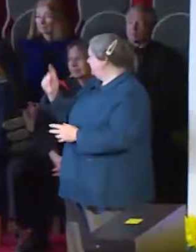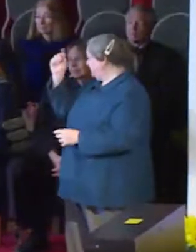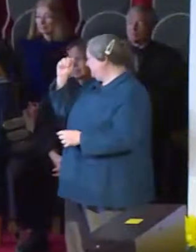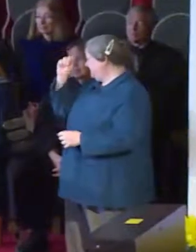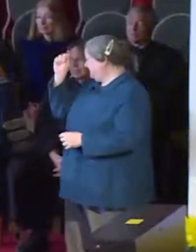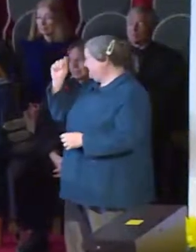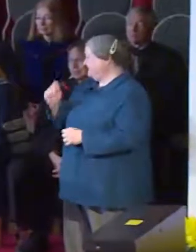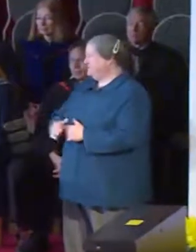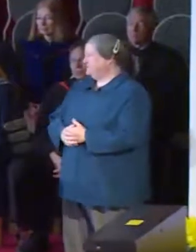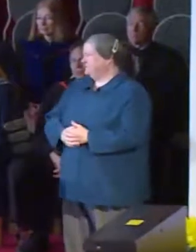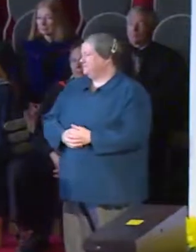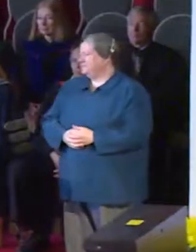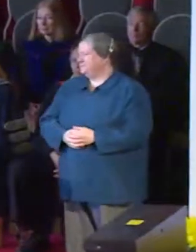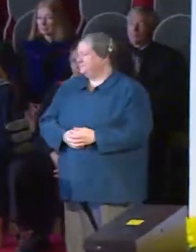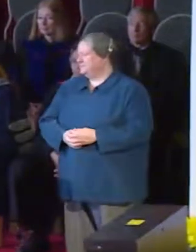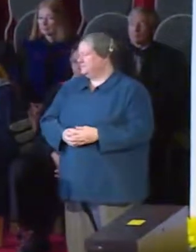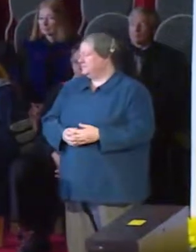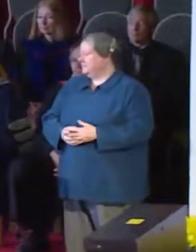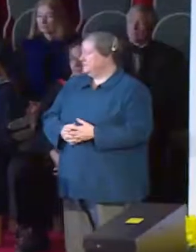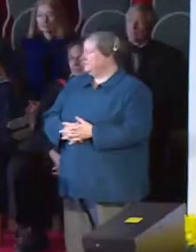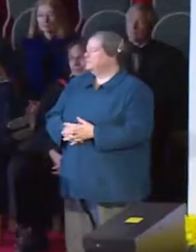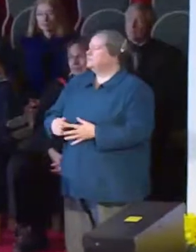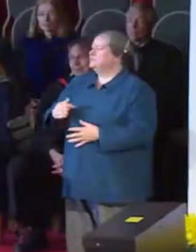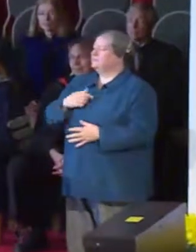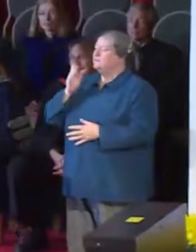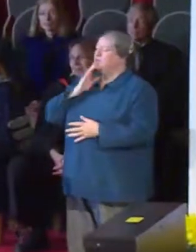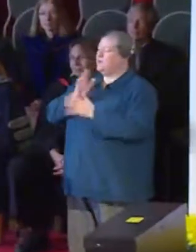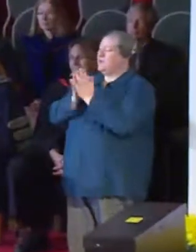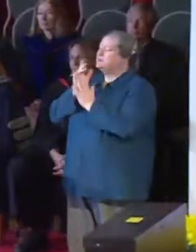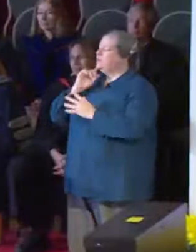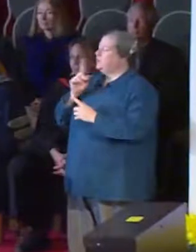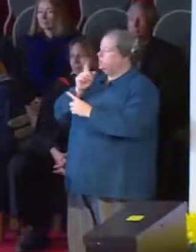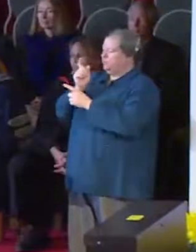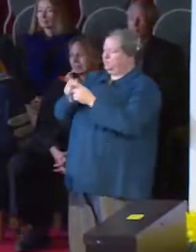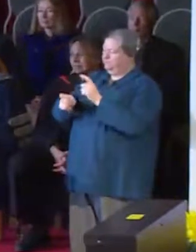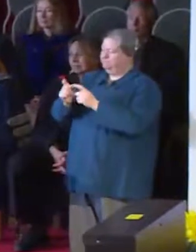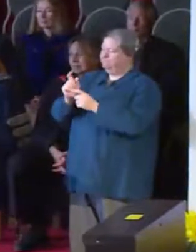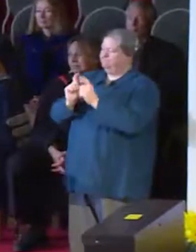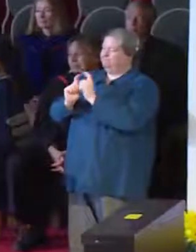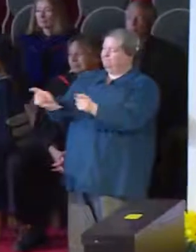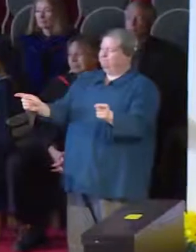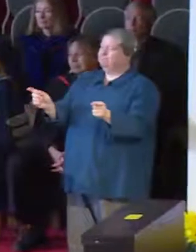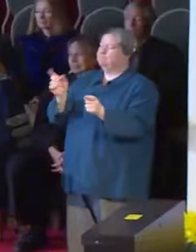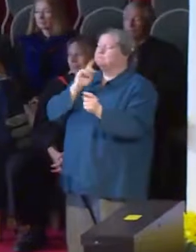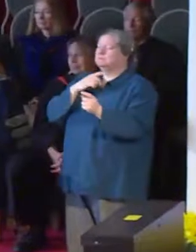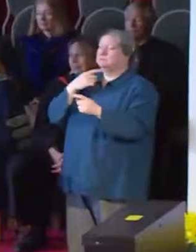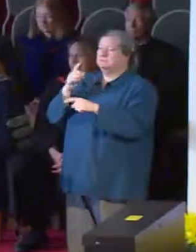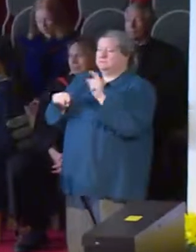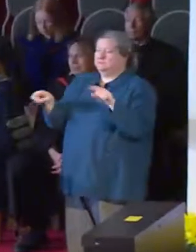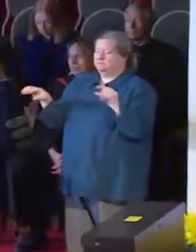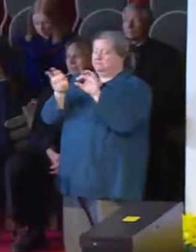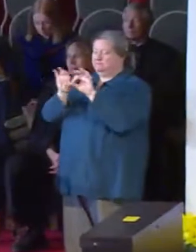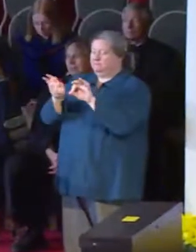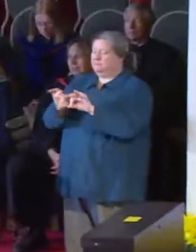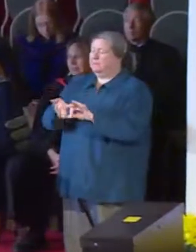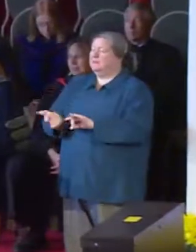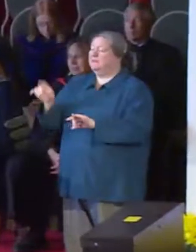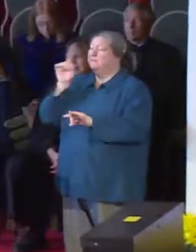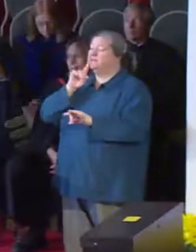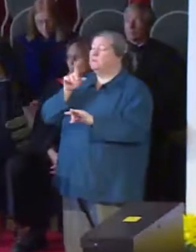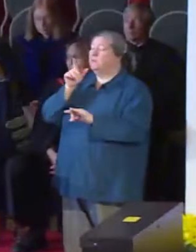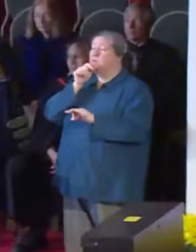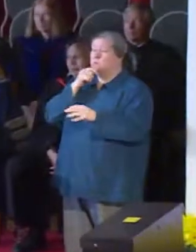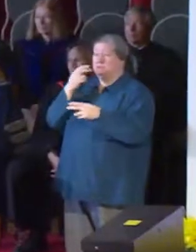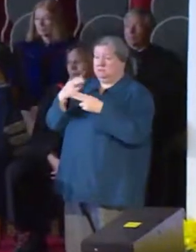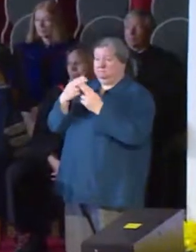Mr. Chancellor, I would ask you to confer the various and several degrees on the graduates listed in the